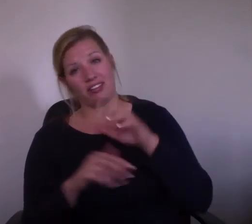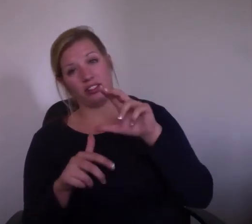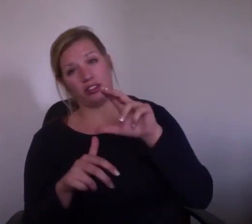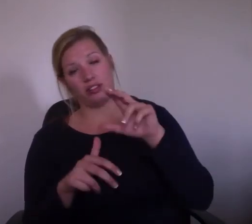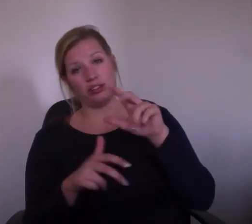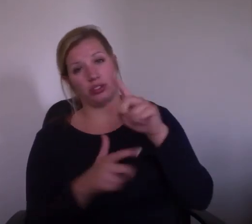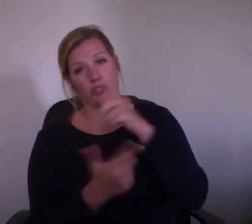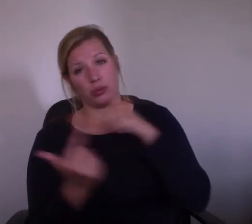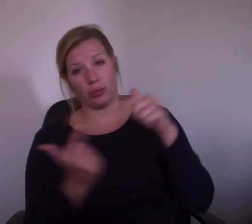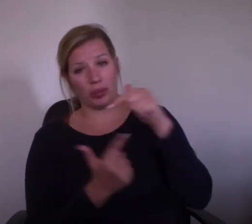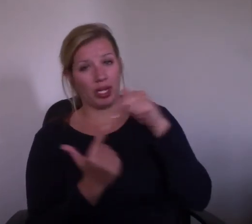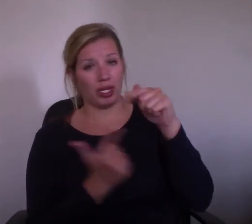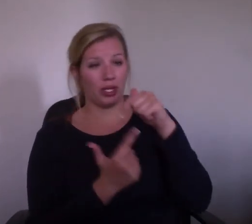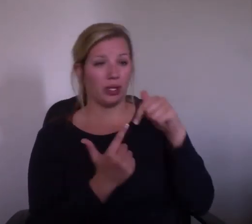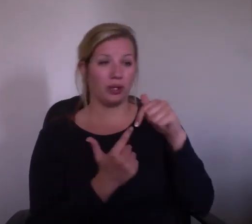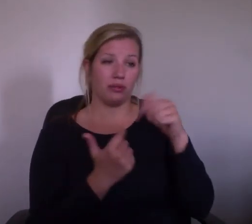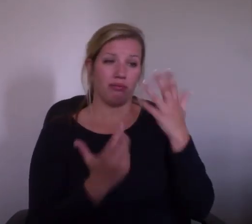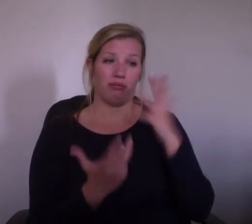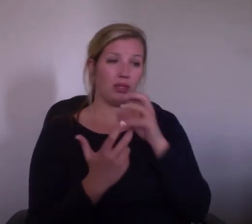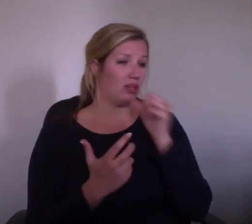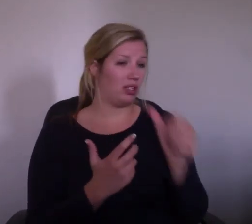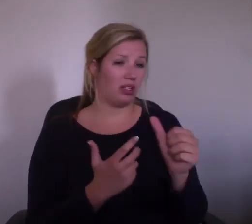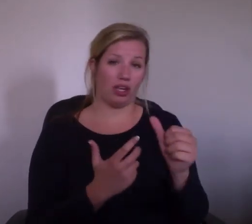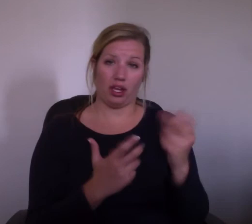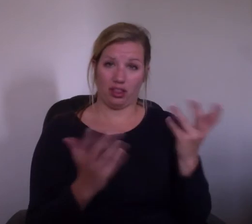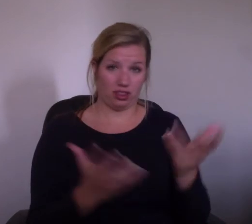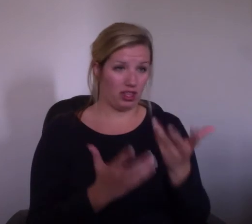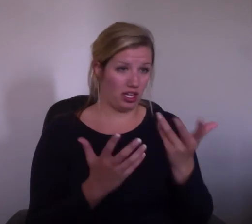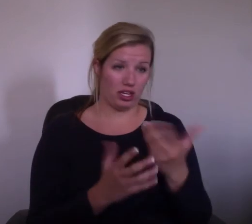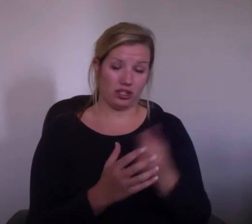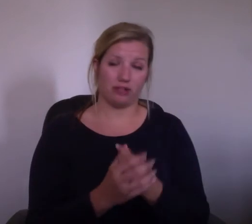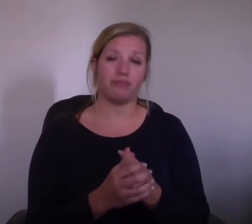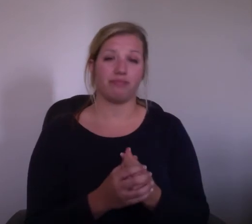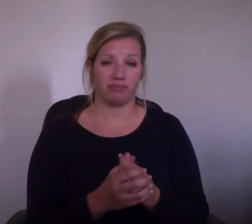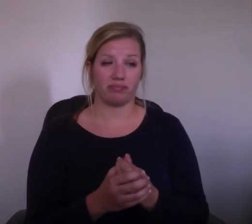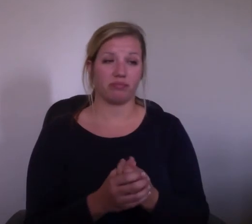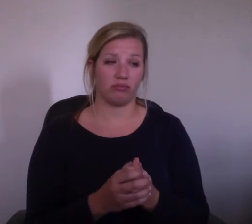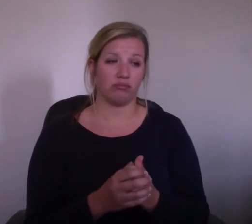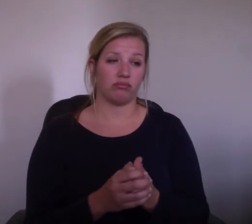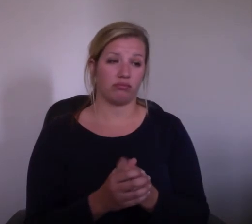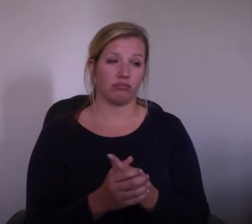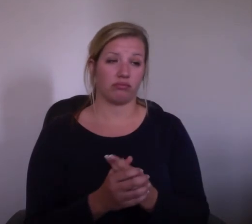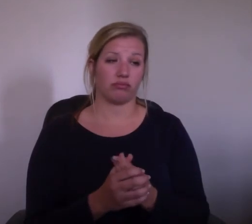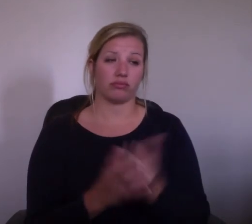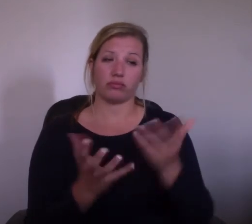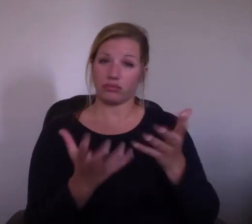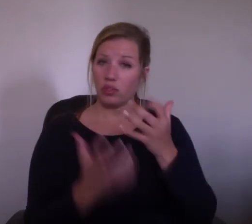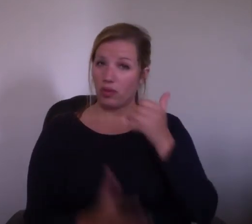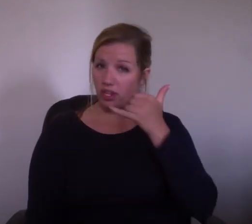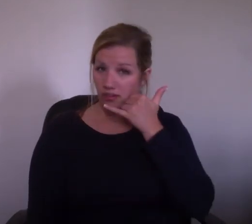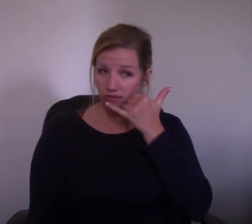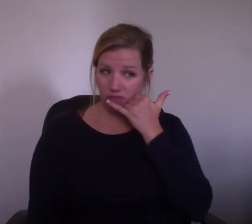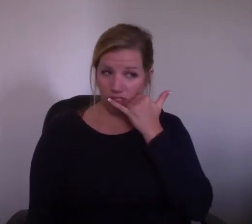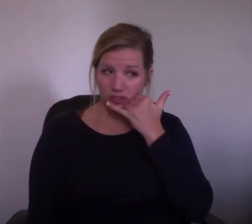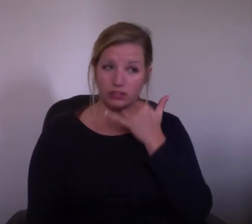the landmarks you're familiar with may be gone. And you might need that map to help navigate. You're going to want a cell phone with